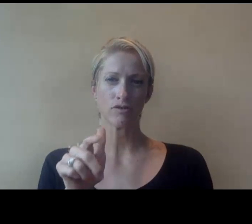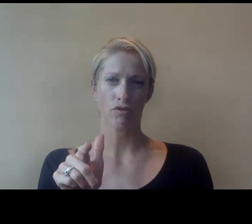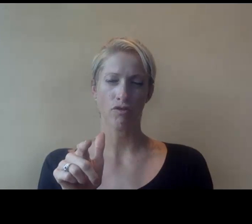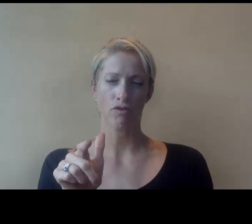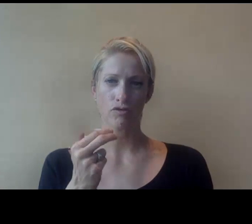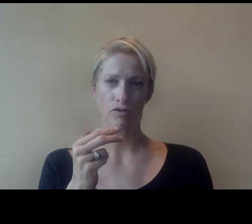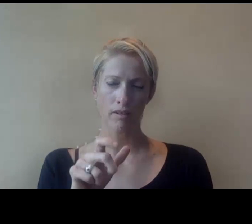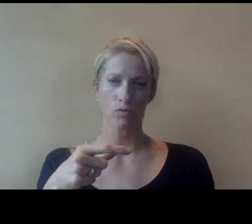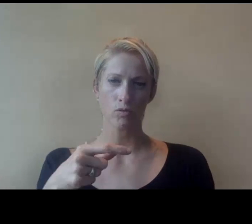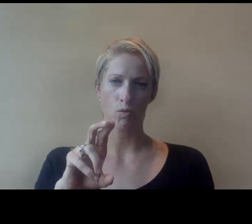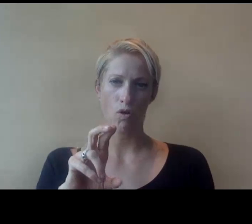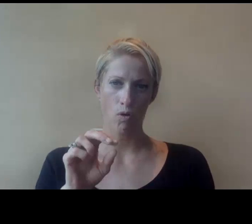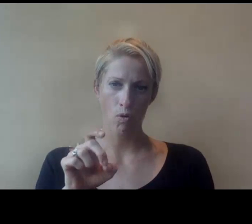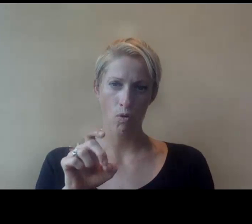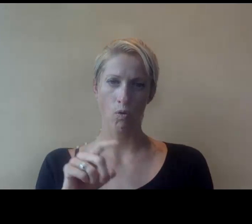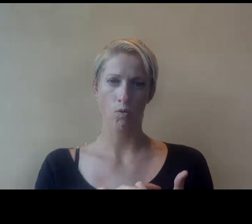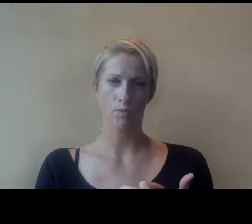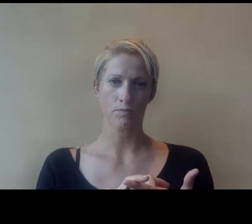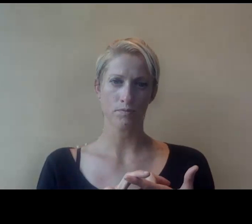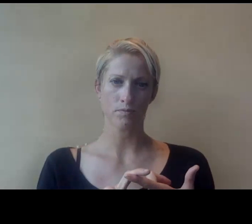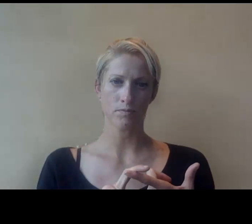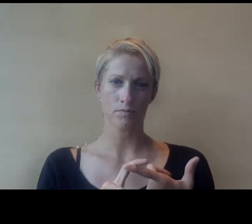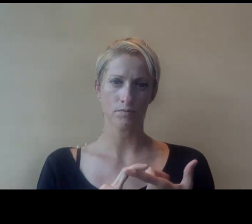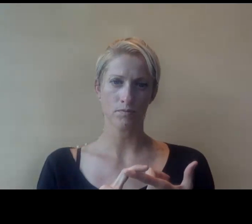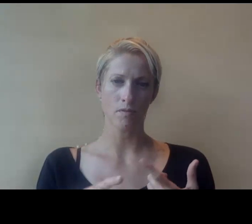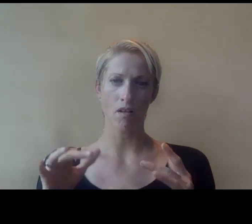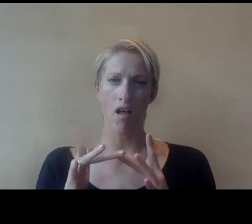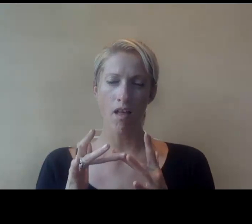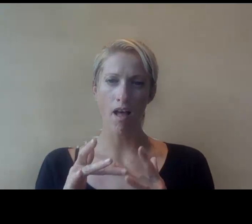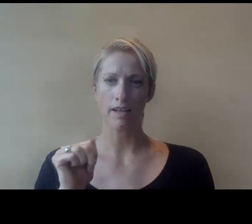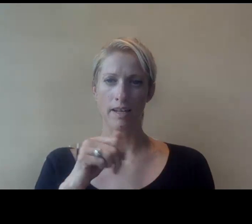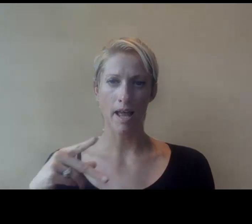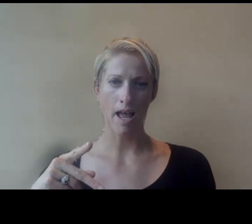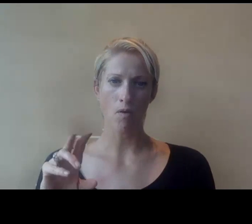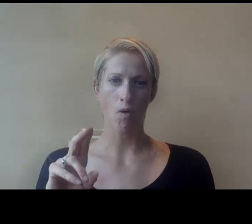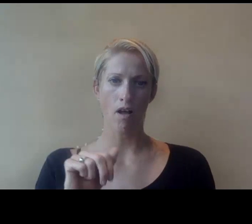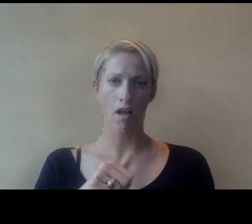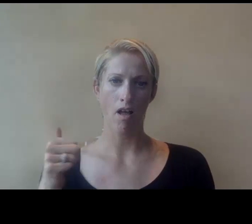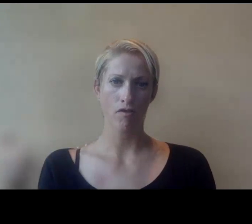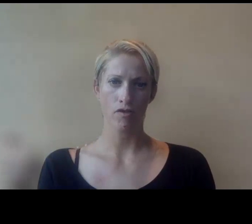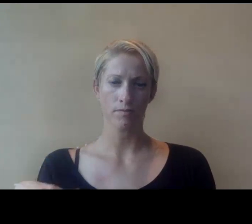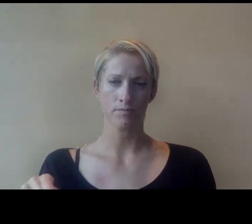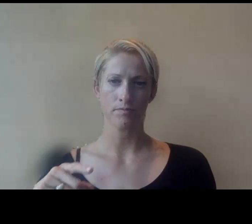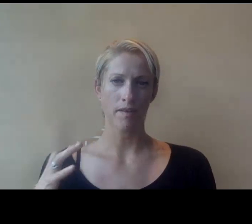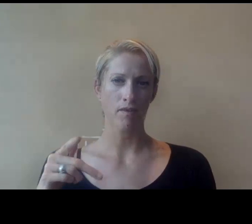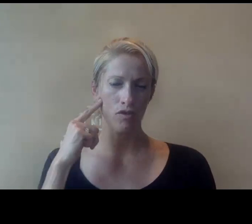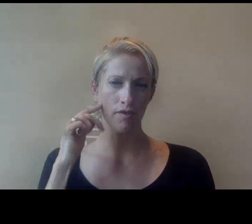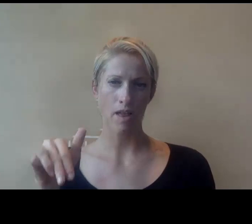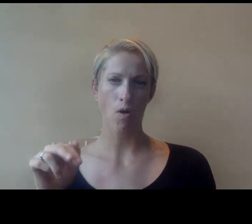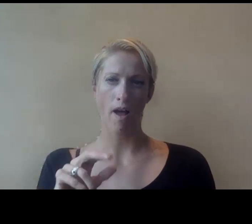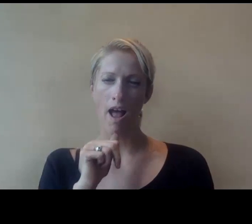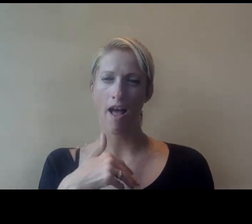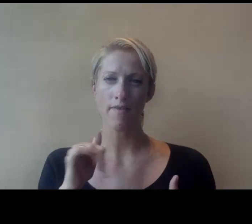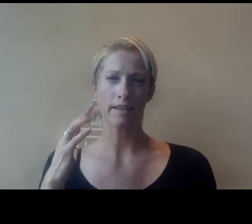codes or online applications, things like that that are very, very foreign to people who may not have heard of that or don't have the experience quite